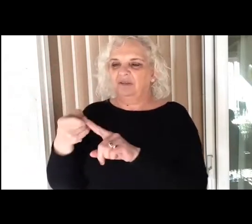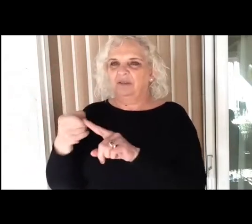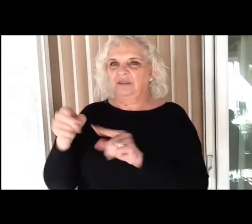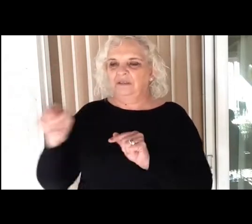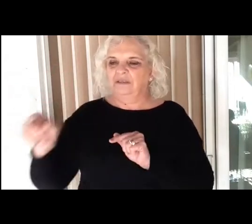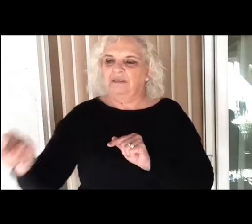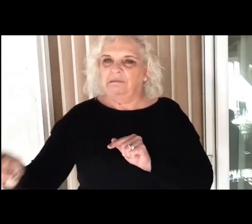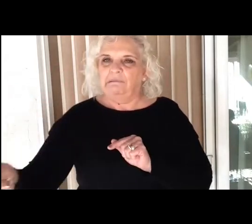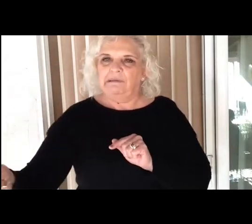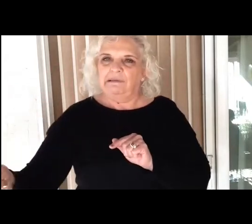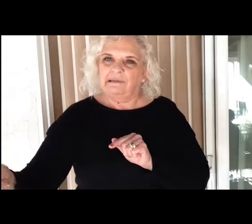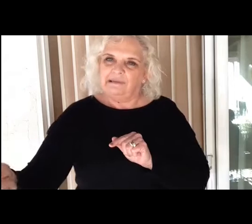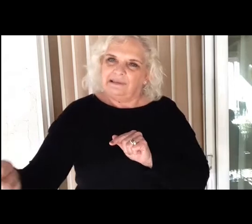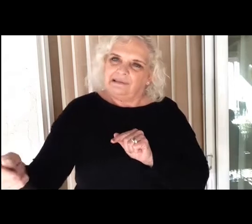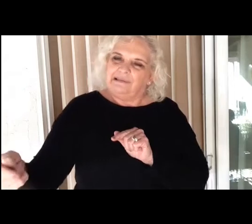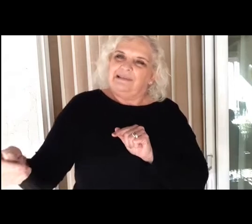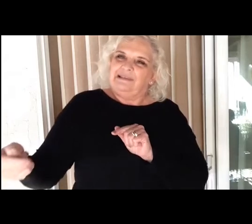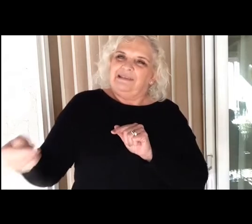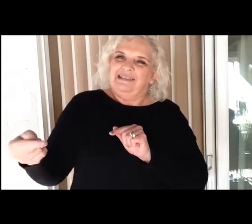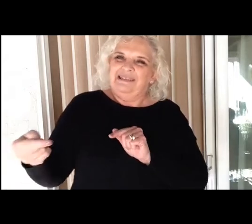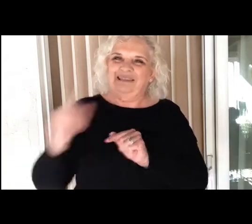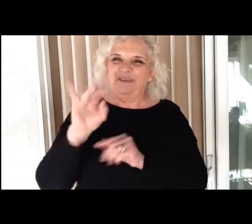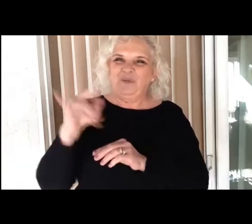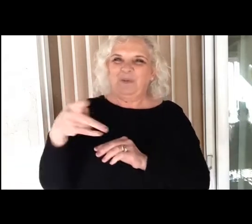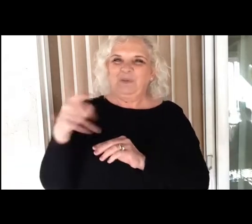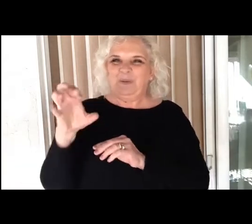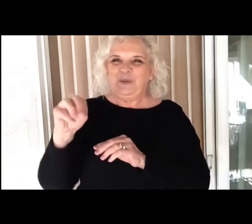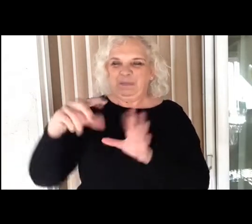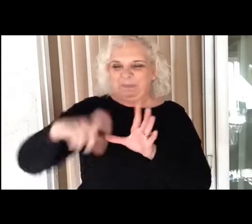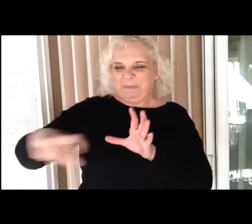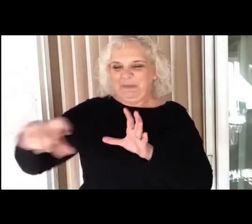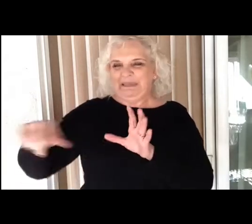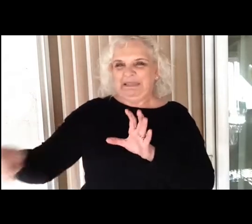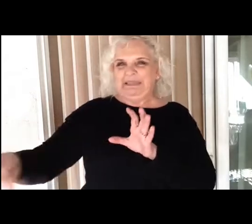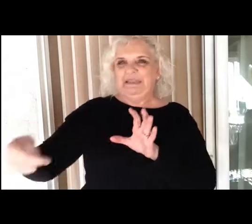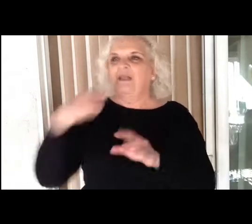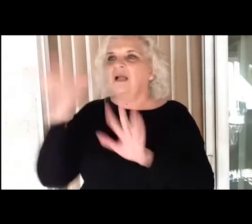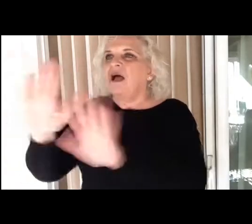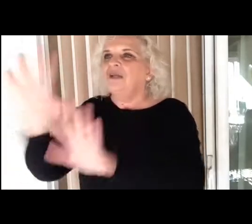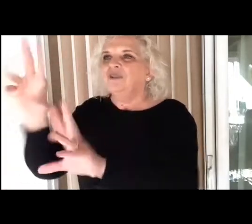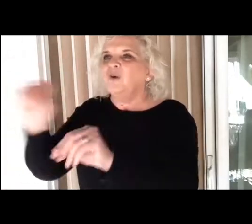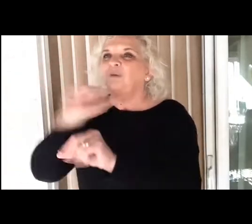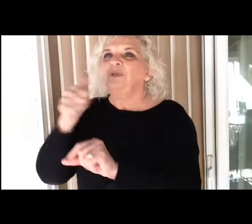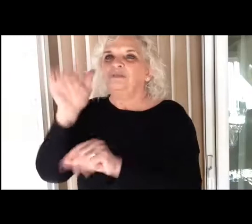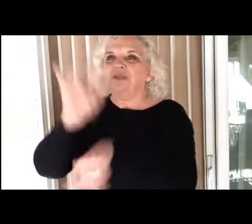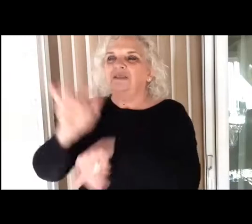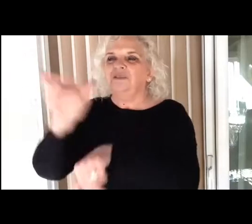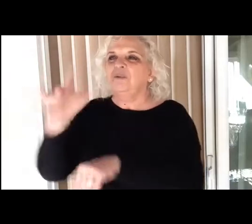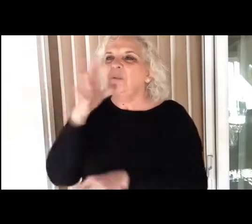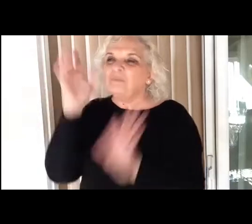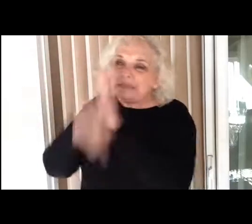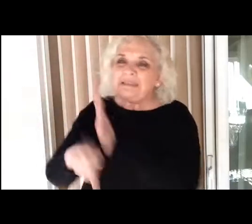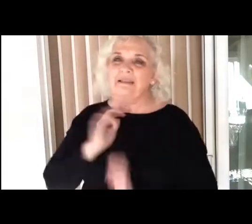poke it in the whipped cream. And I said, don't do that, Mom will kill